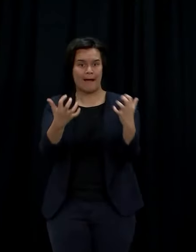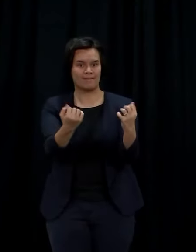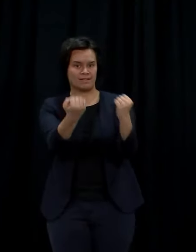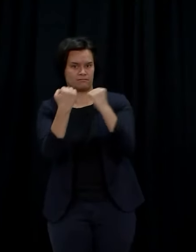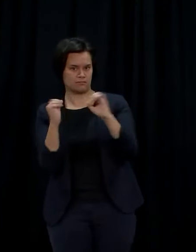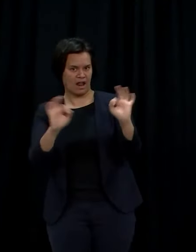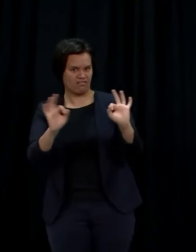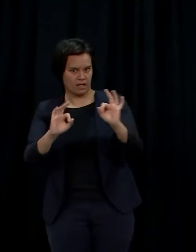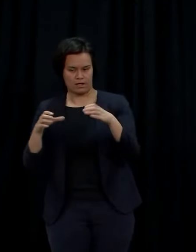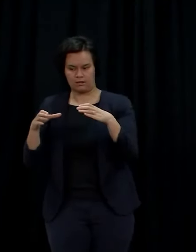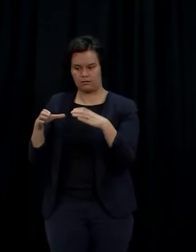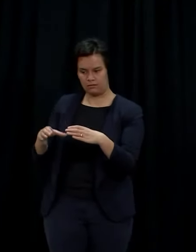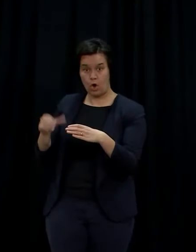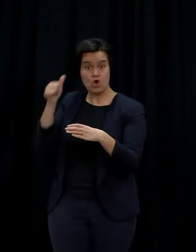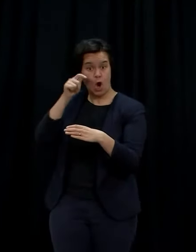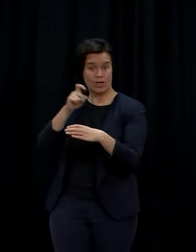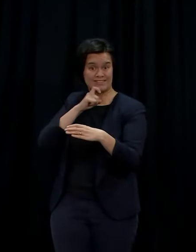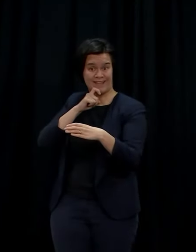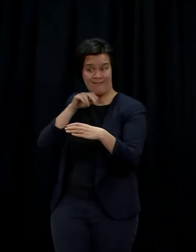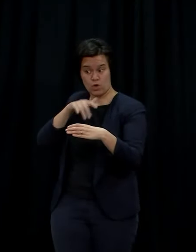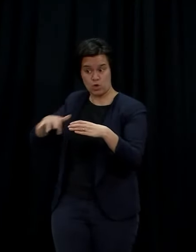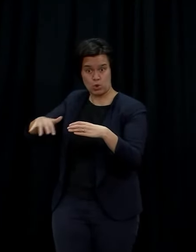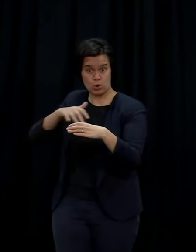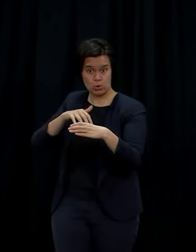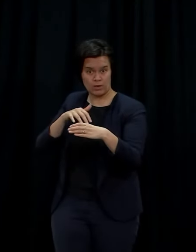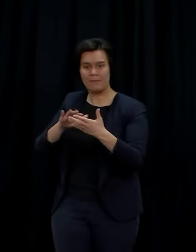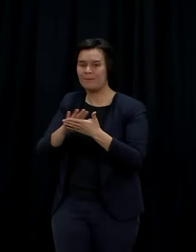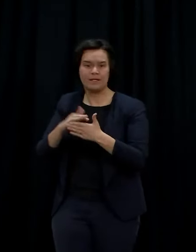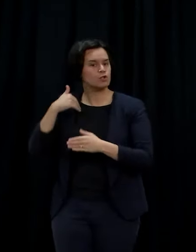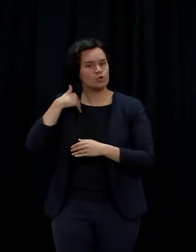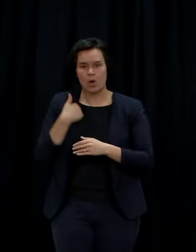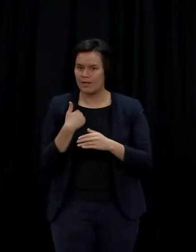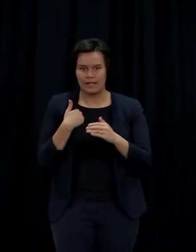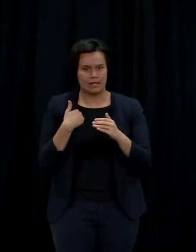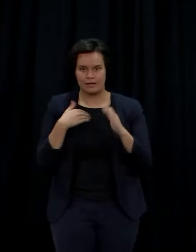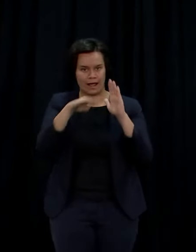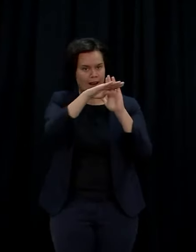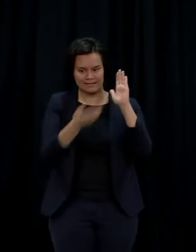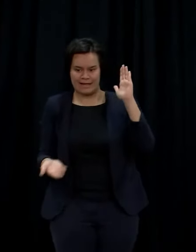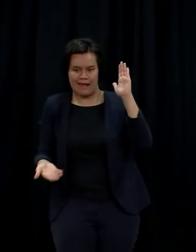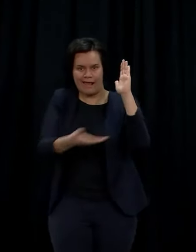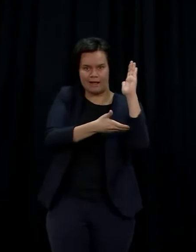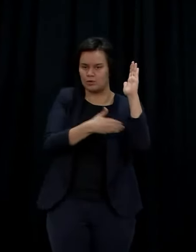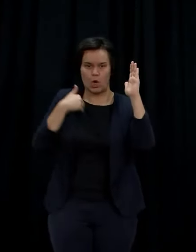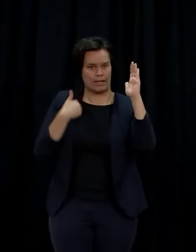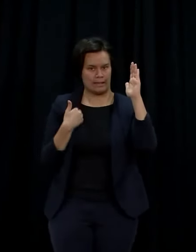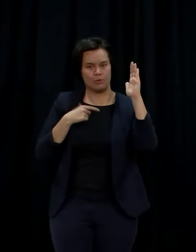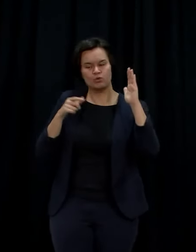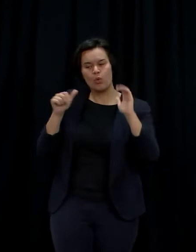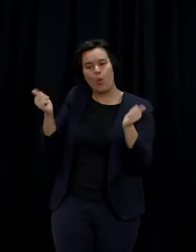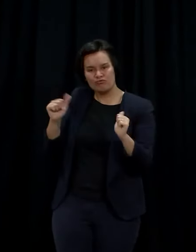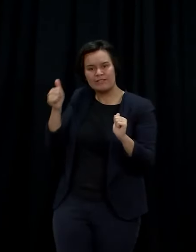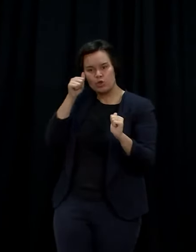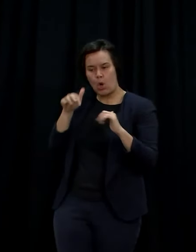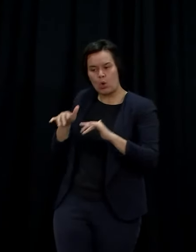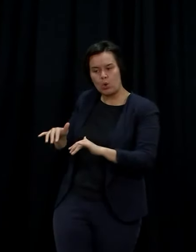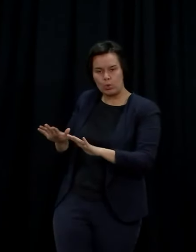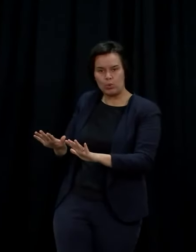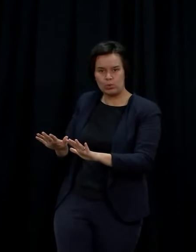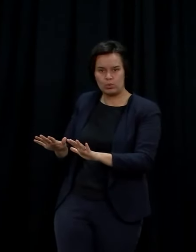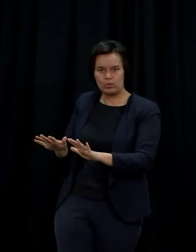there, then we don't make that a location of interest. So the exposure events associated with